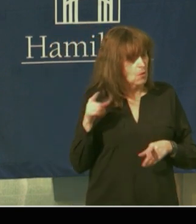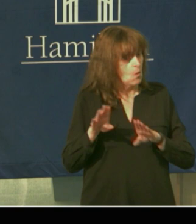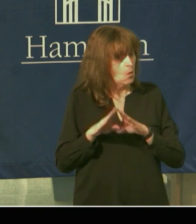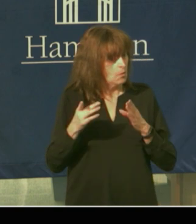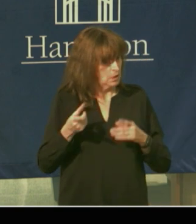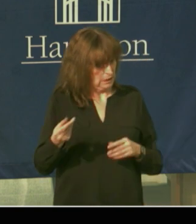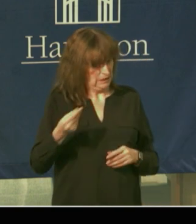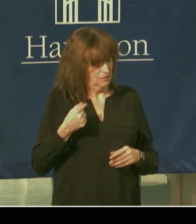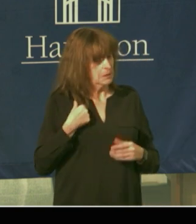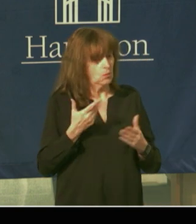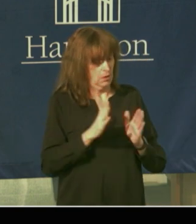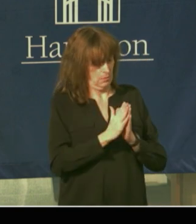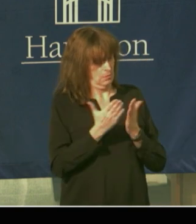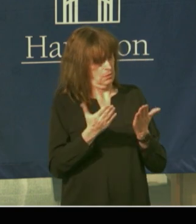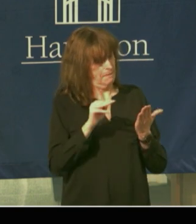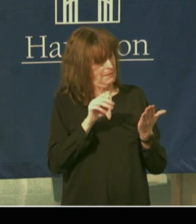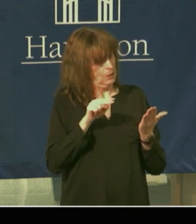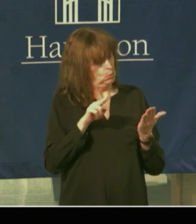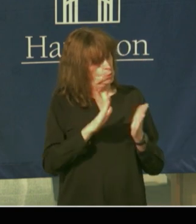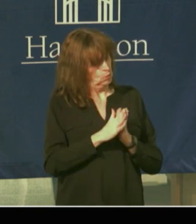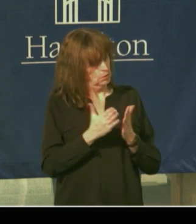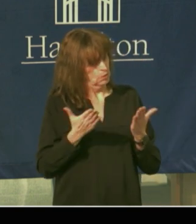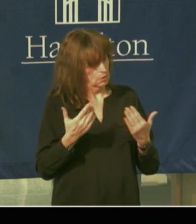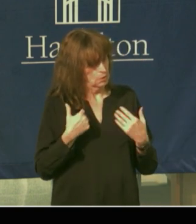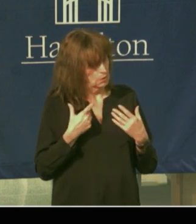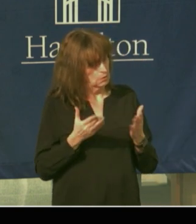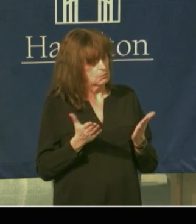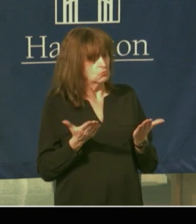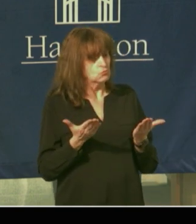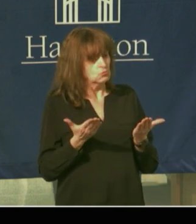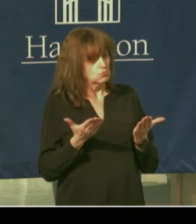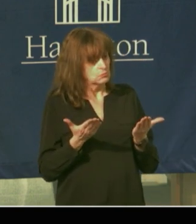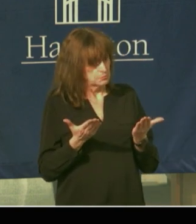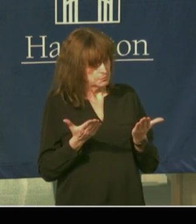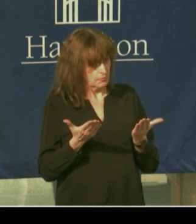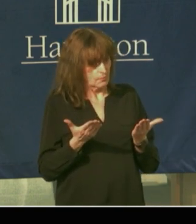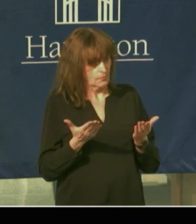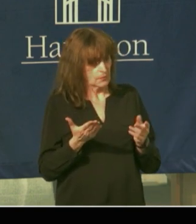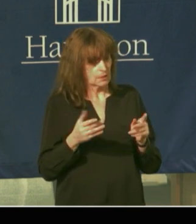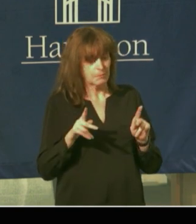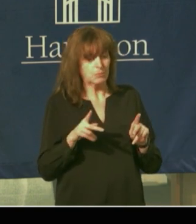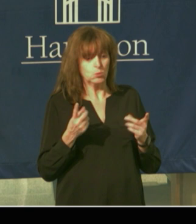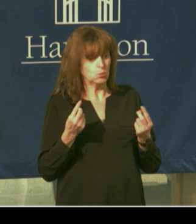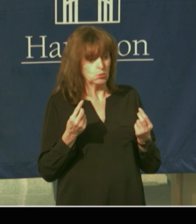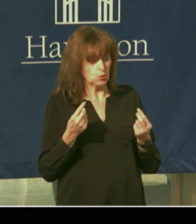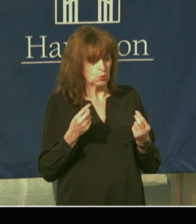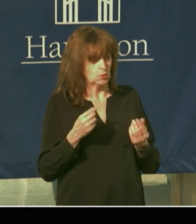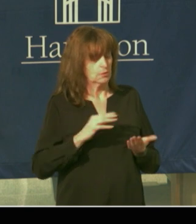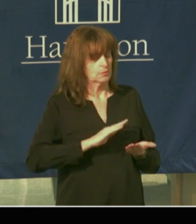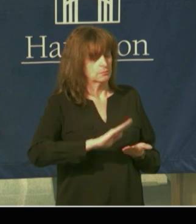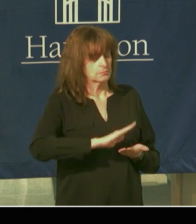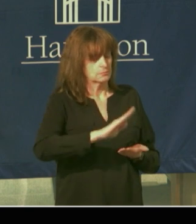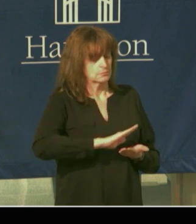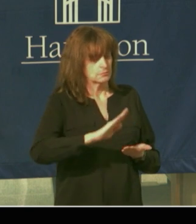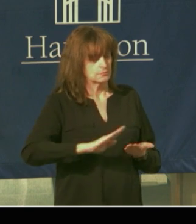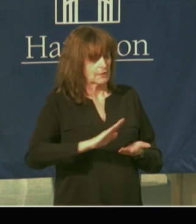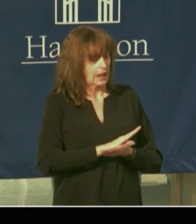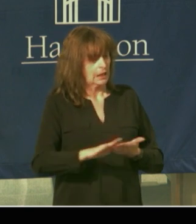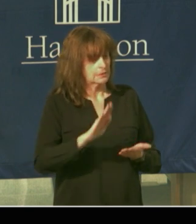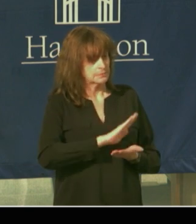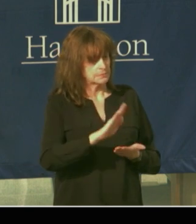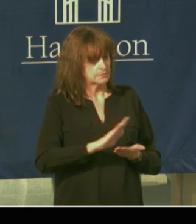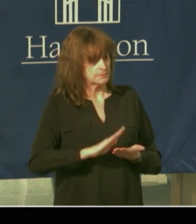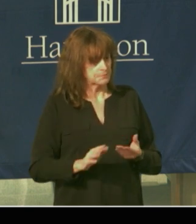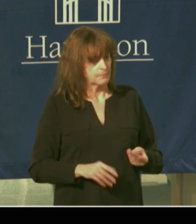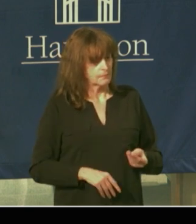entrance desk, figure out how many people they were, and they had kind of a wipe there. So each of the menus, they were wiping them down before they took them over to the